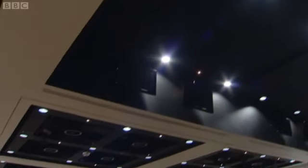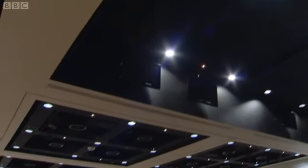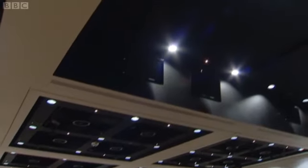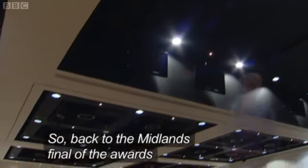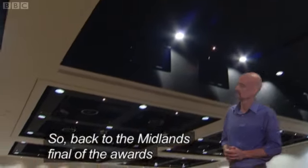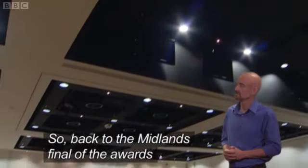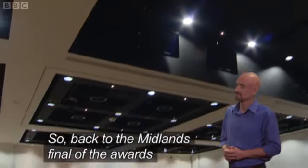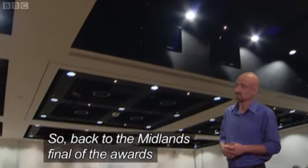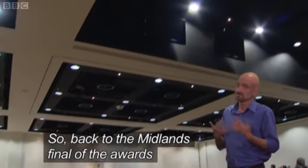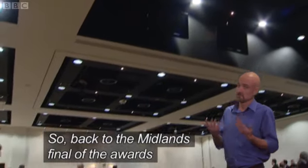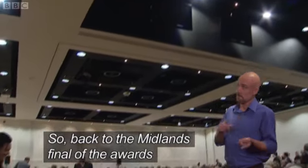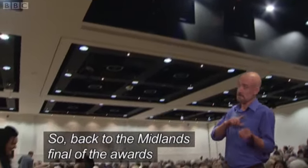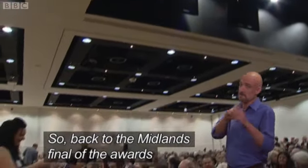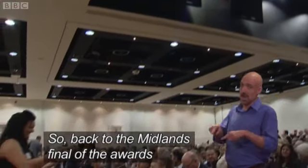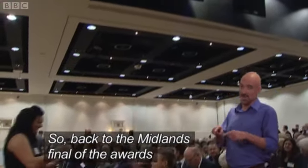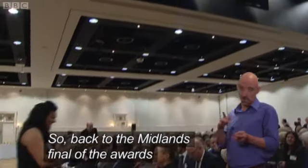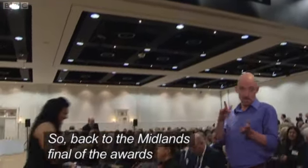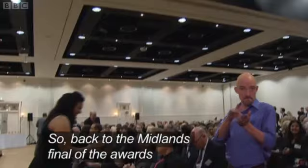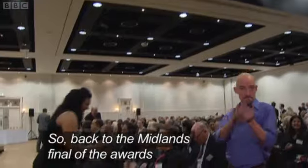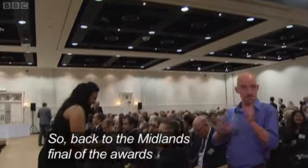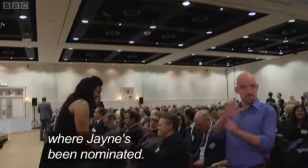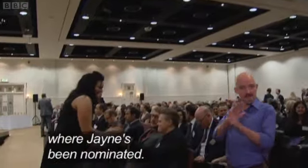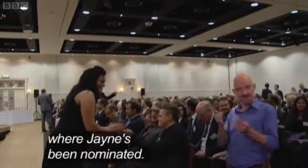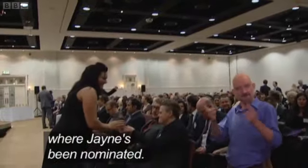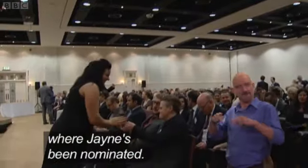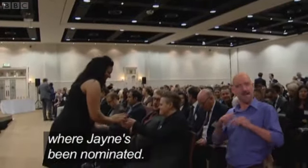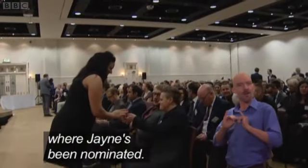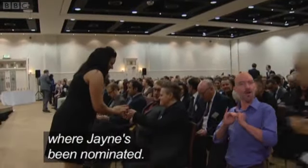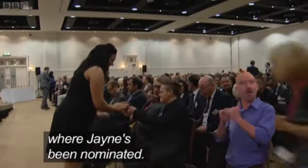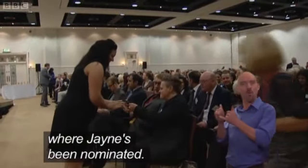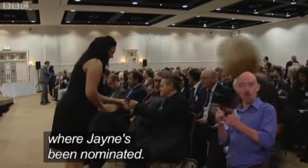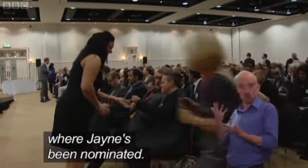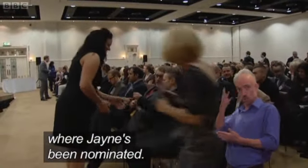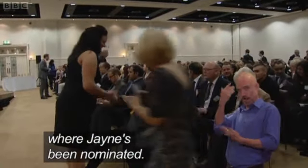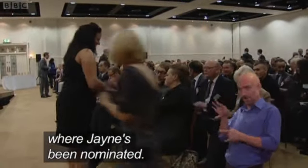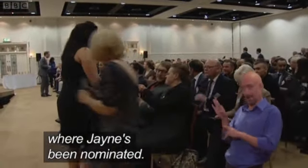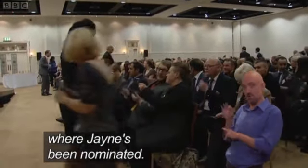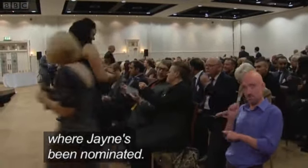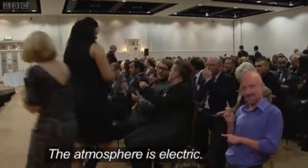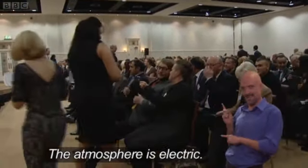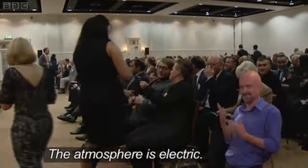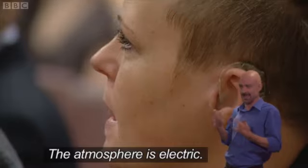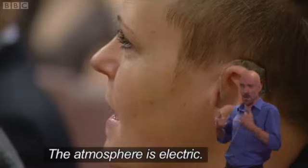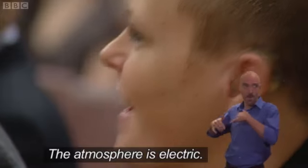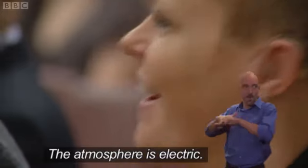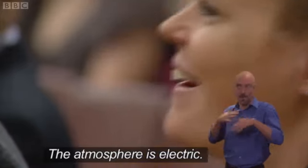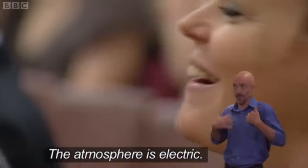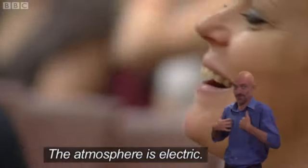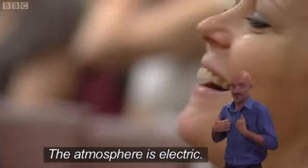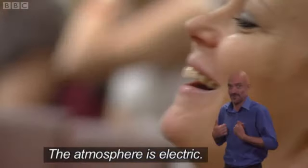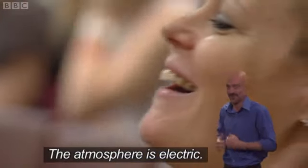So, back to the Midlands final of the awards where Jayne's been nominated. The atmosphere is electric.